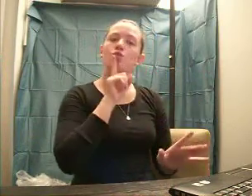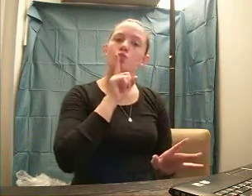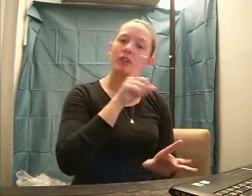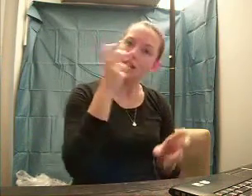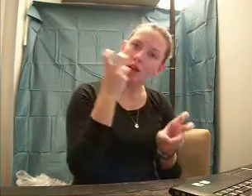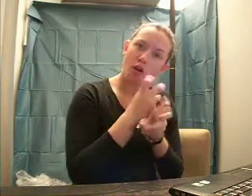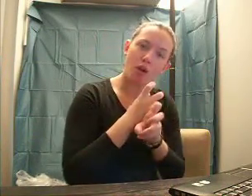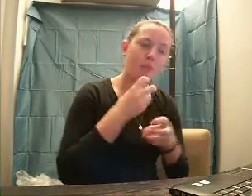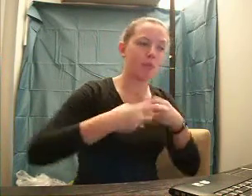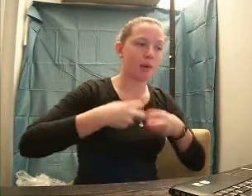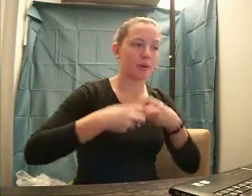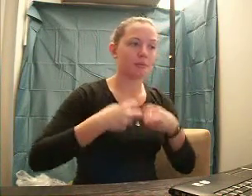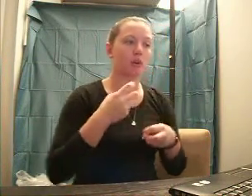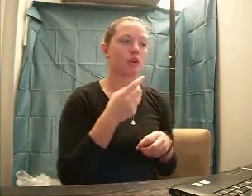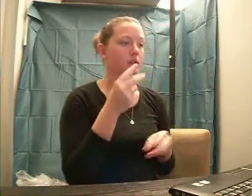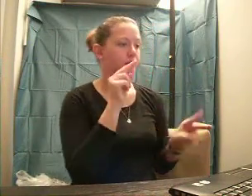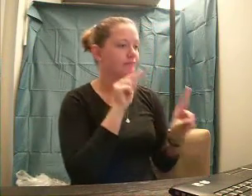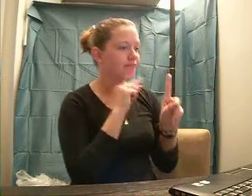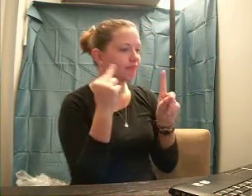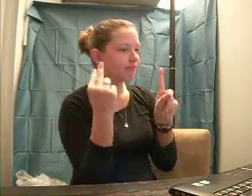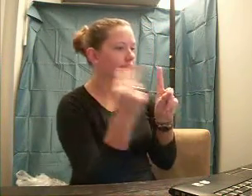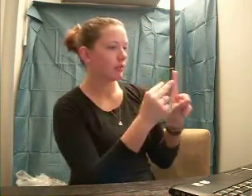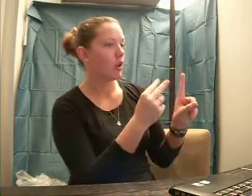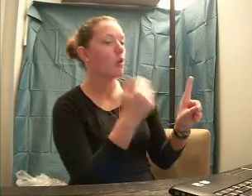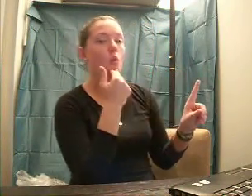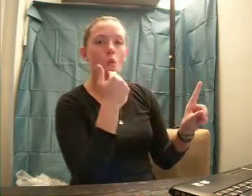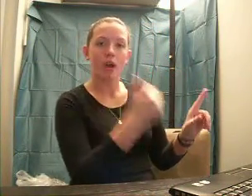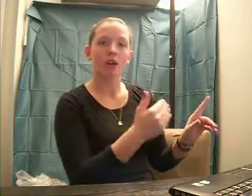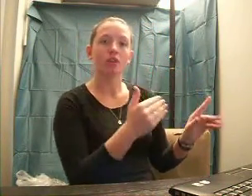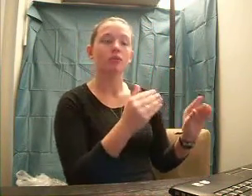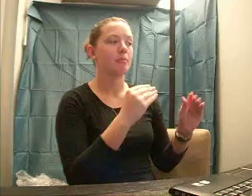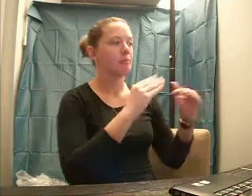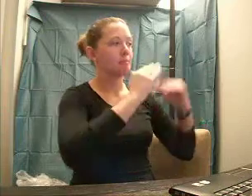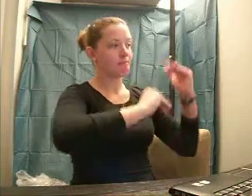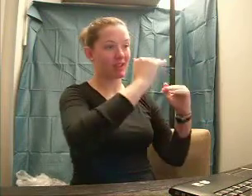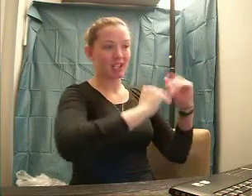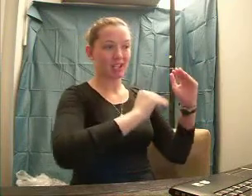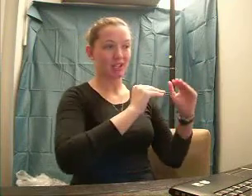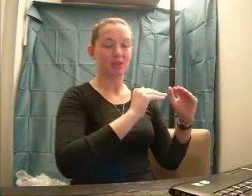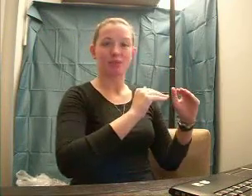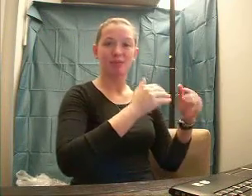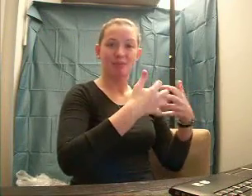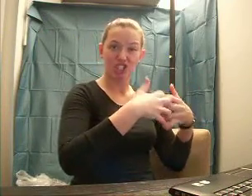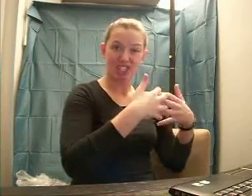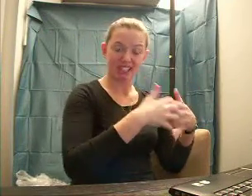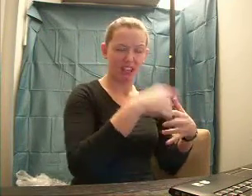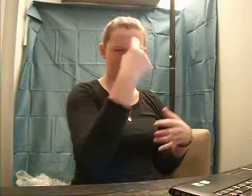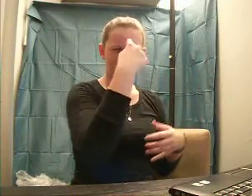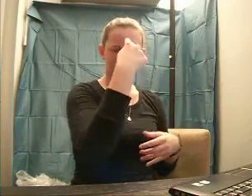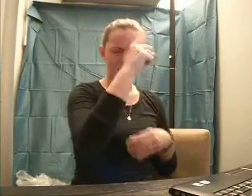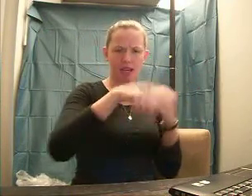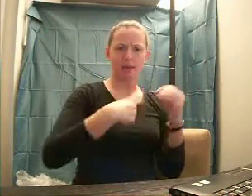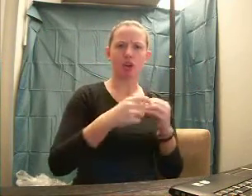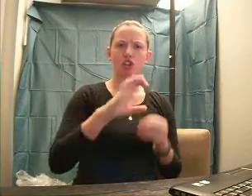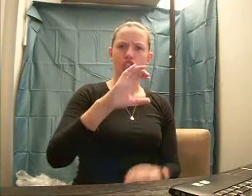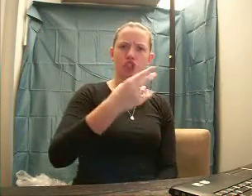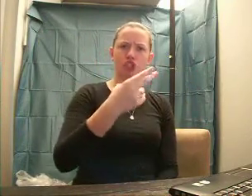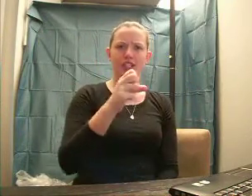how well we're doing by thinking about how well we're doing building machines which can do what humans can do. Think about the game of chess. How well are we doing